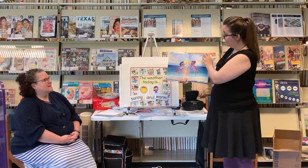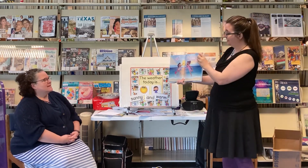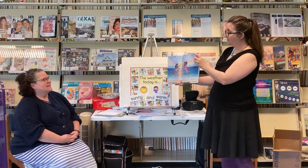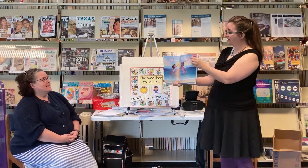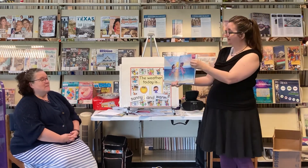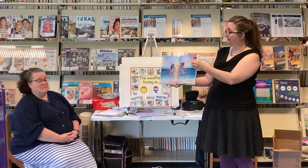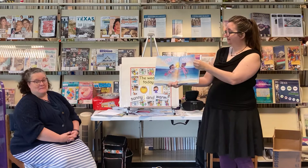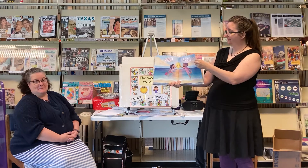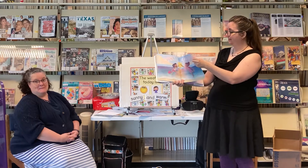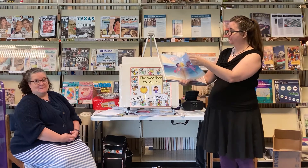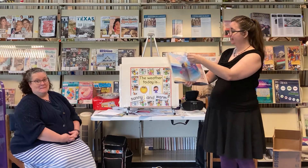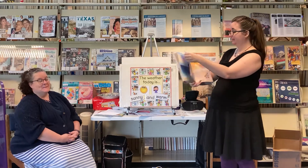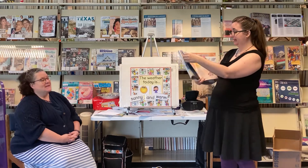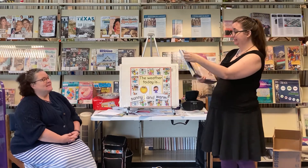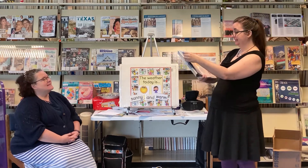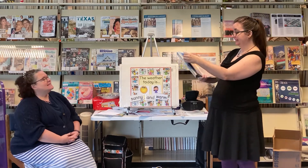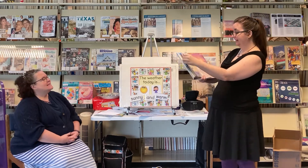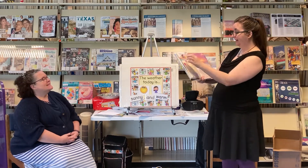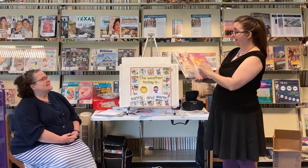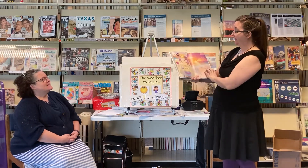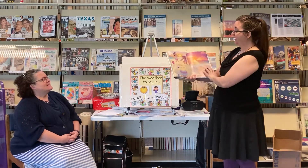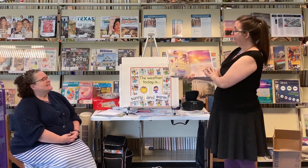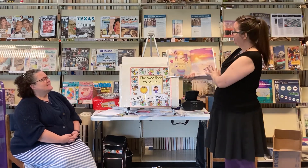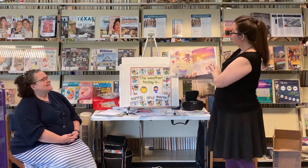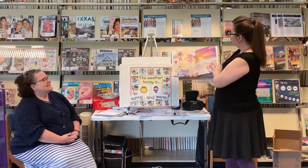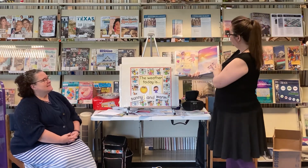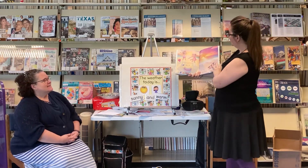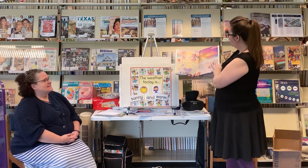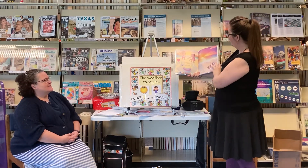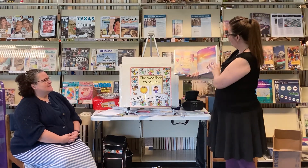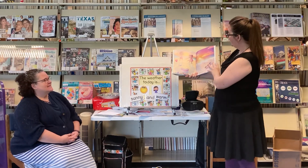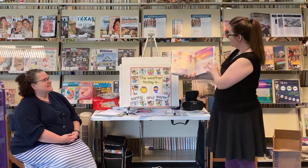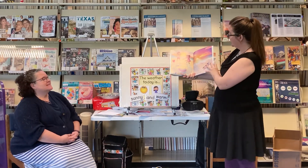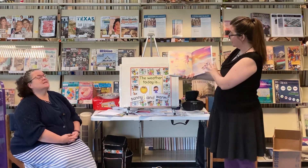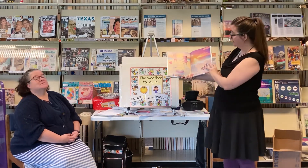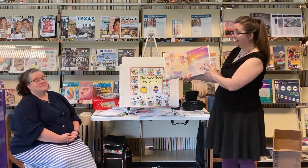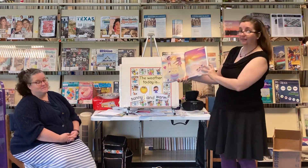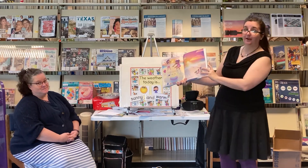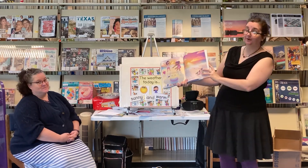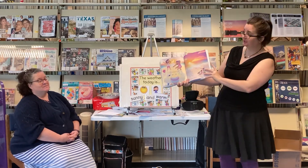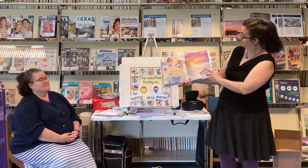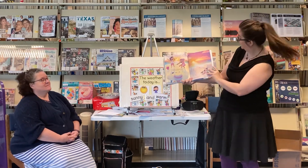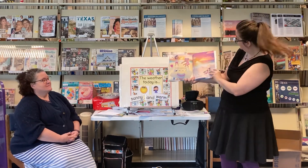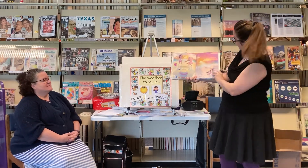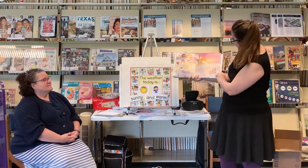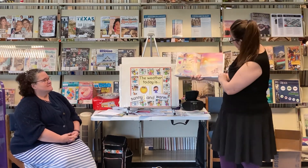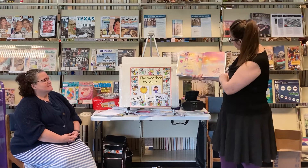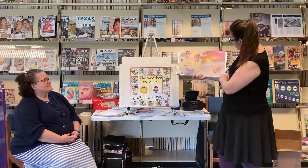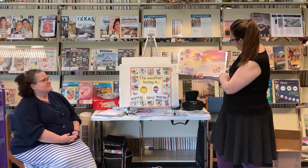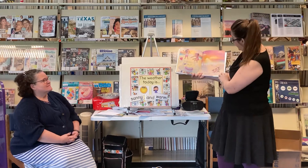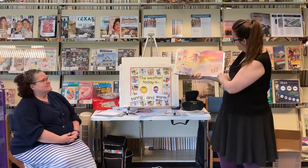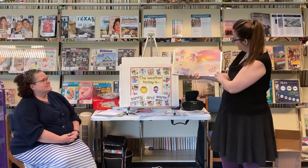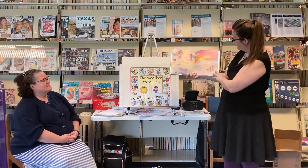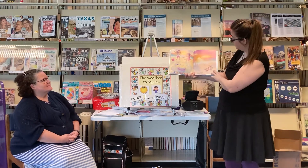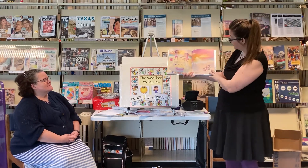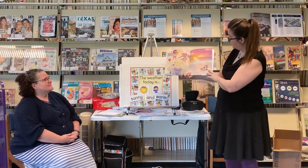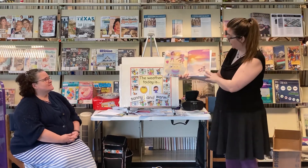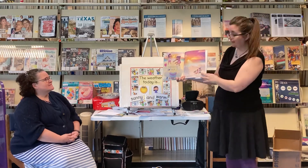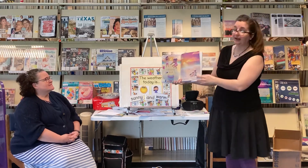Yeah, it brought the bucket back to her. They tell their mom all about the castle and how the ocean wanted to smash it. Mom assures them that that